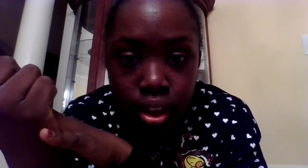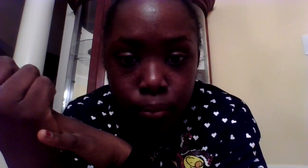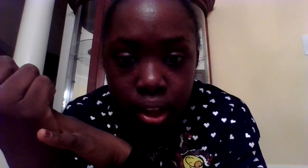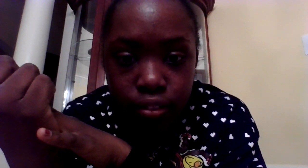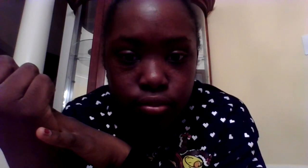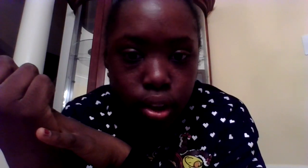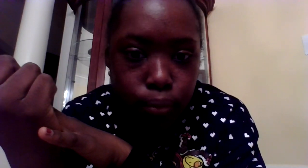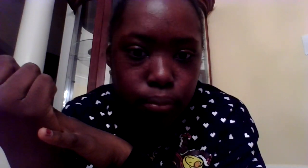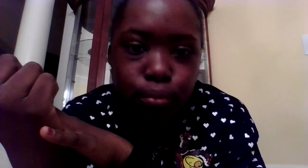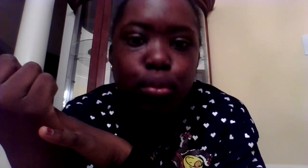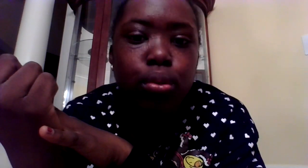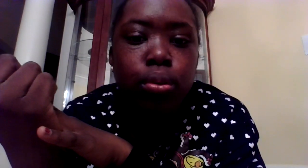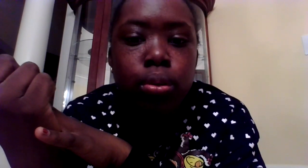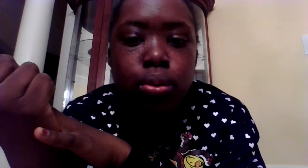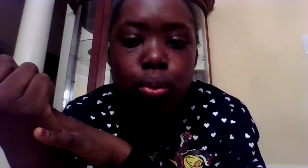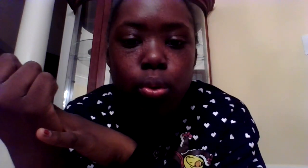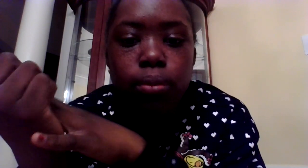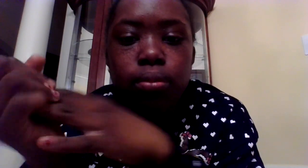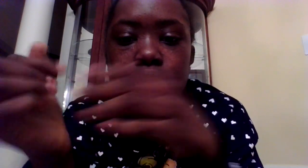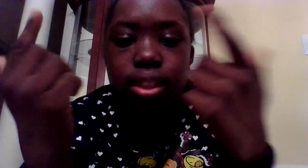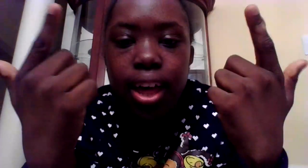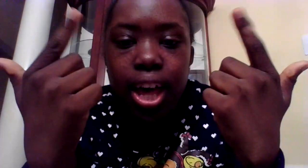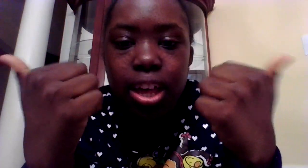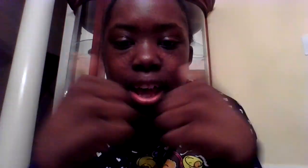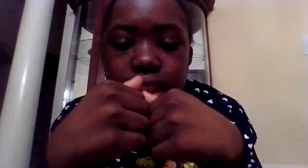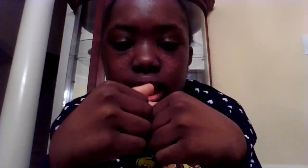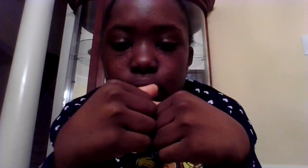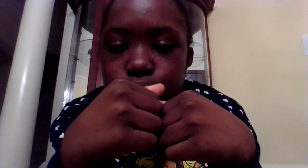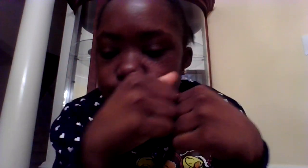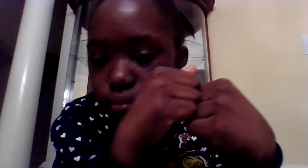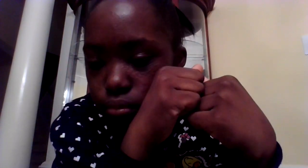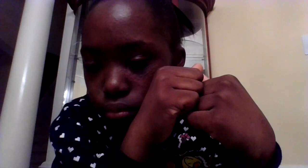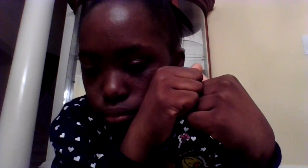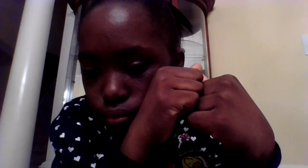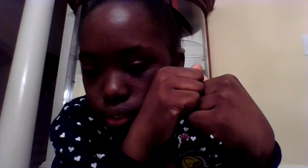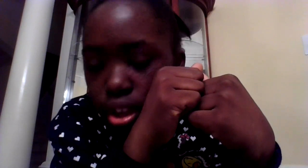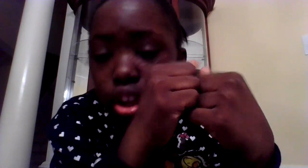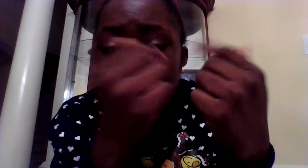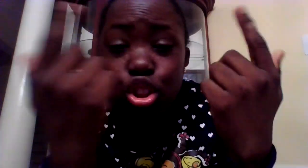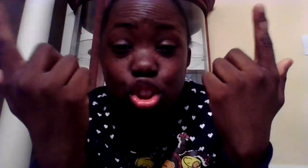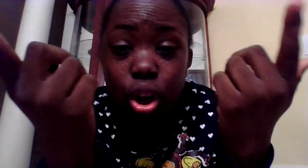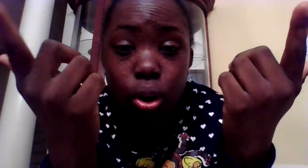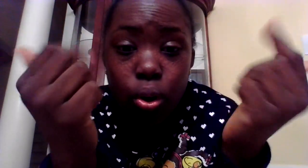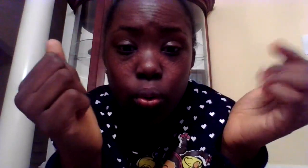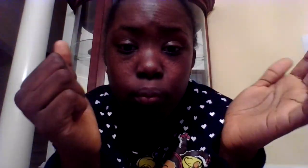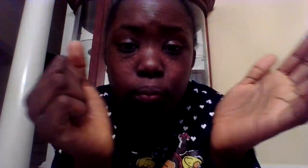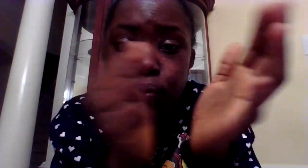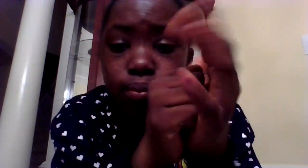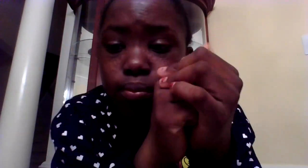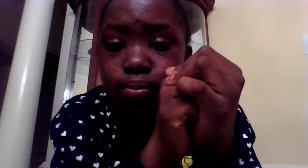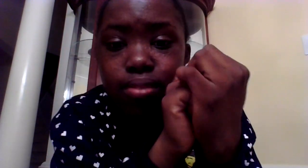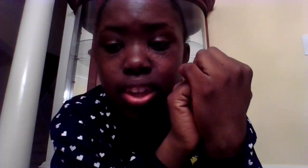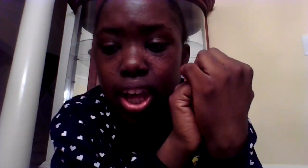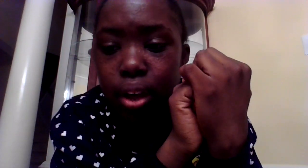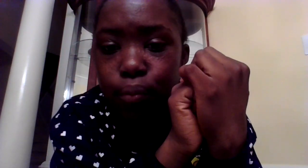got back from school, that's how I did. So yeah,